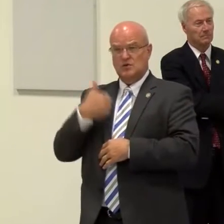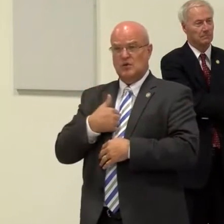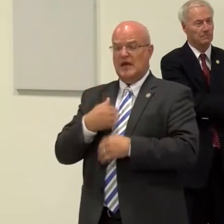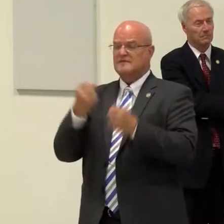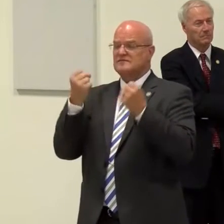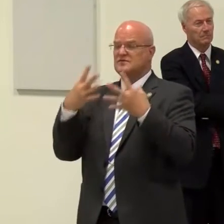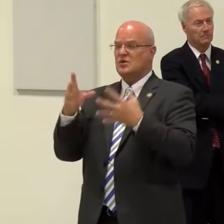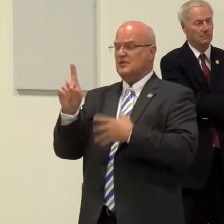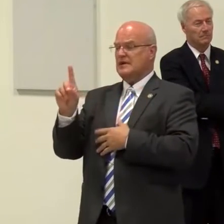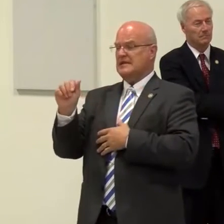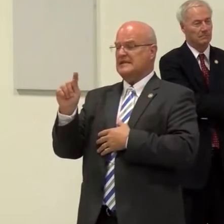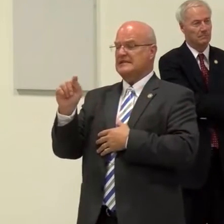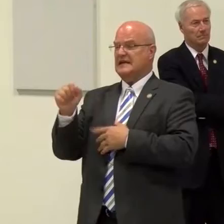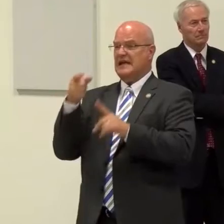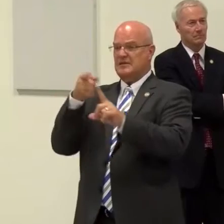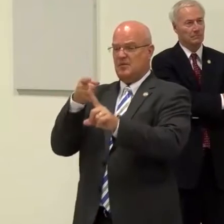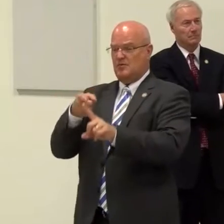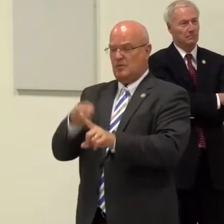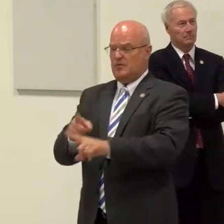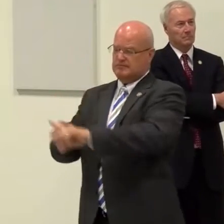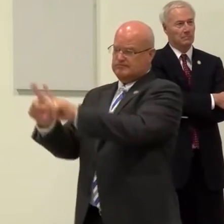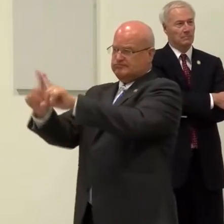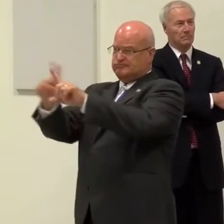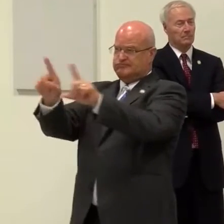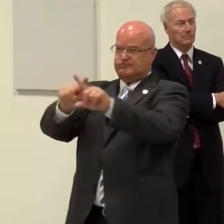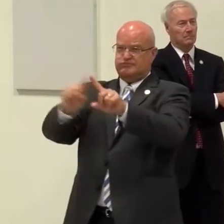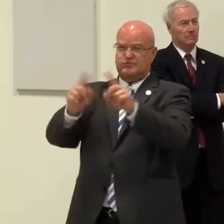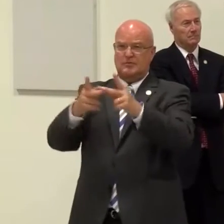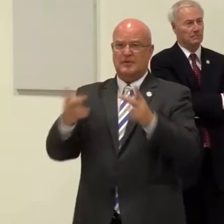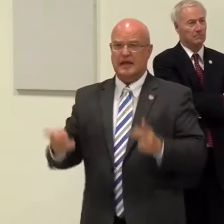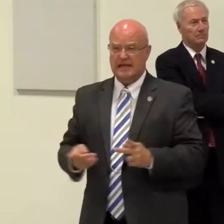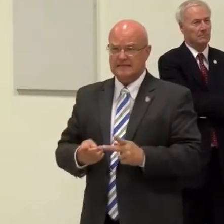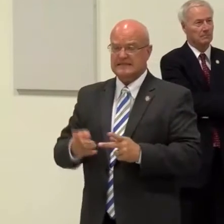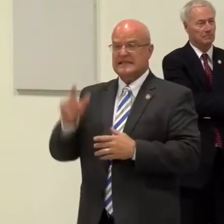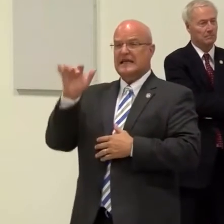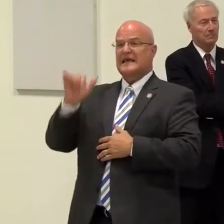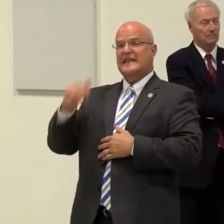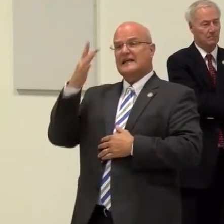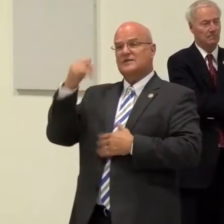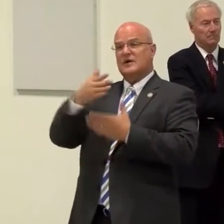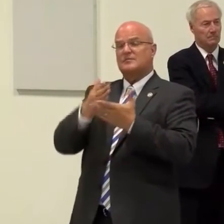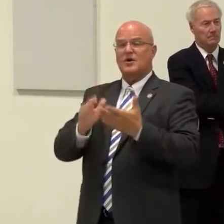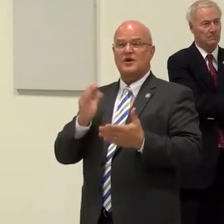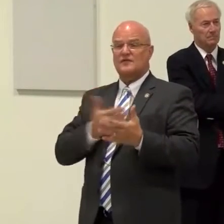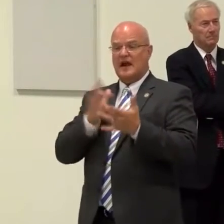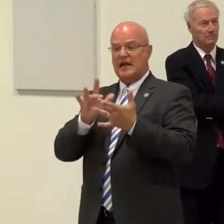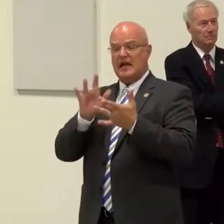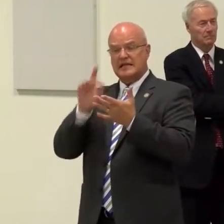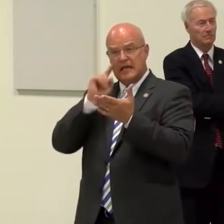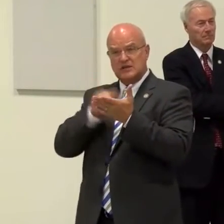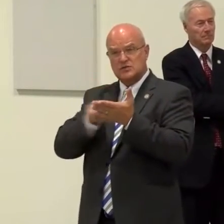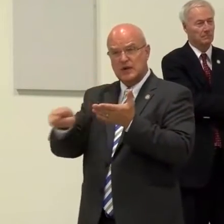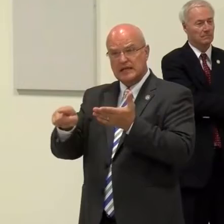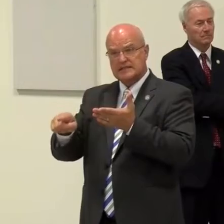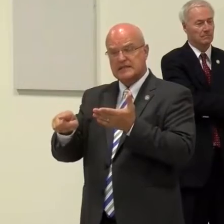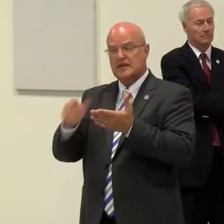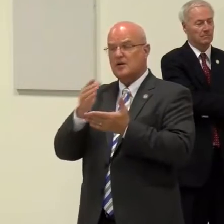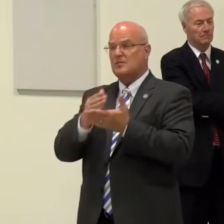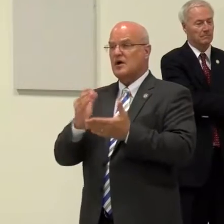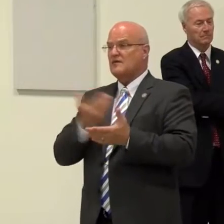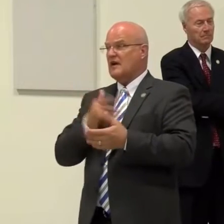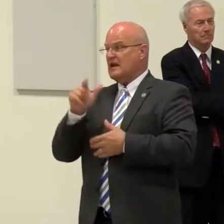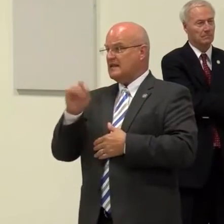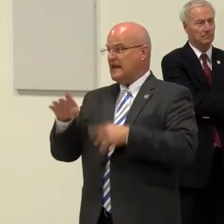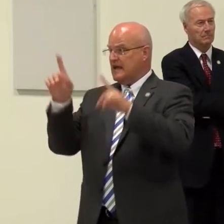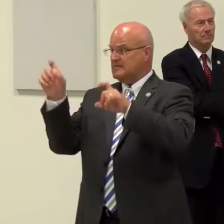so many data points coming in from so many different sources, and that's why as part of our contact tracing, as part of our